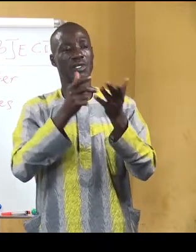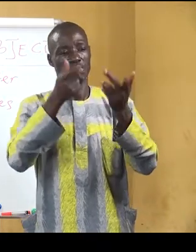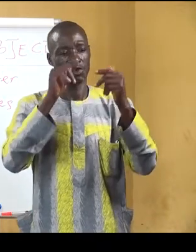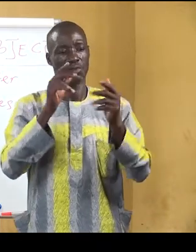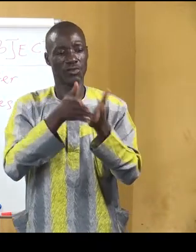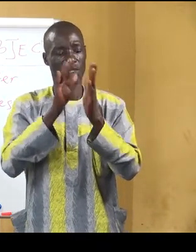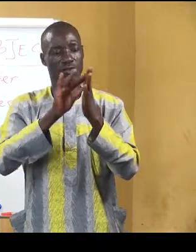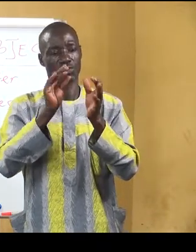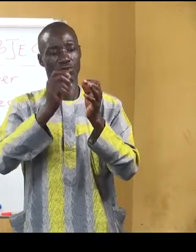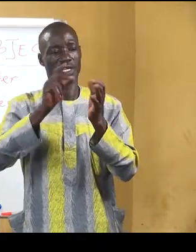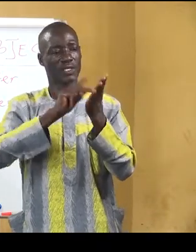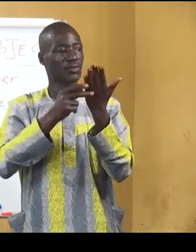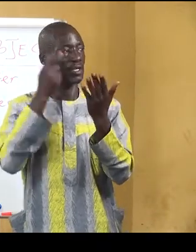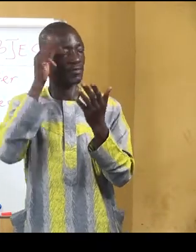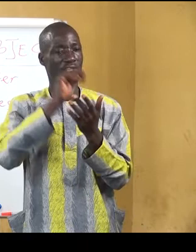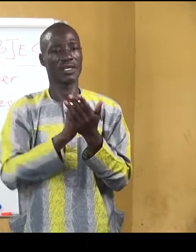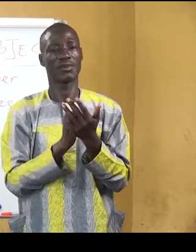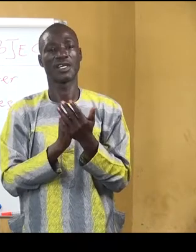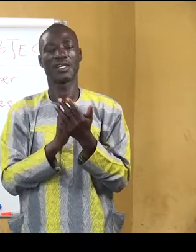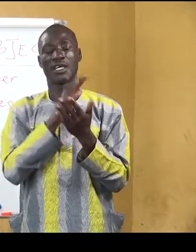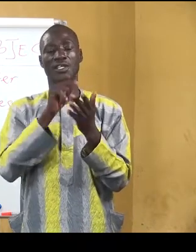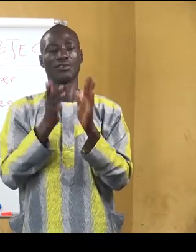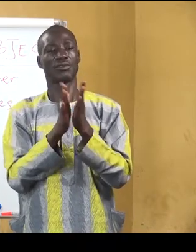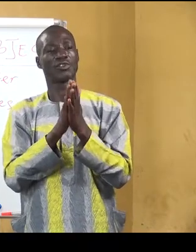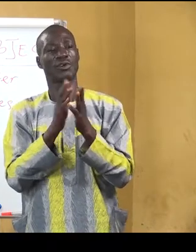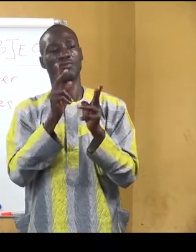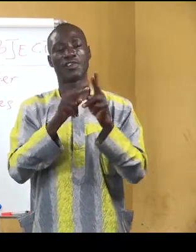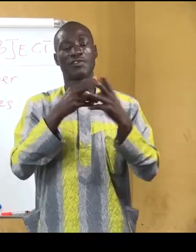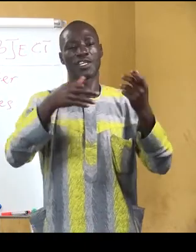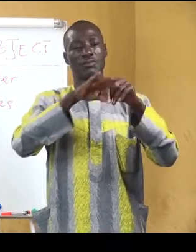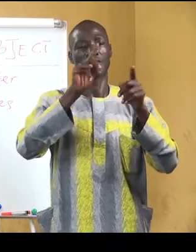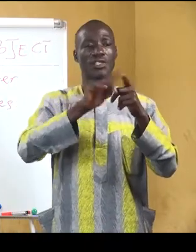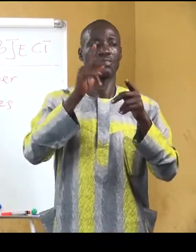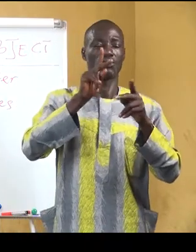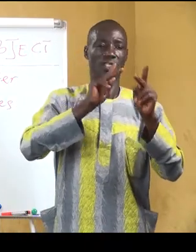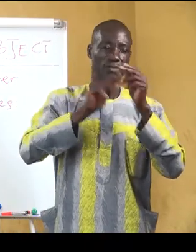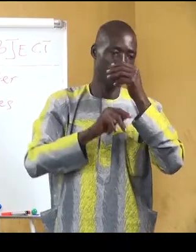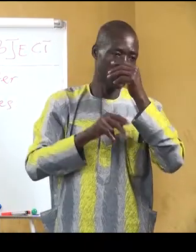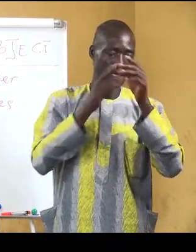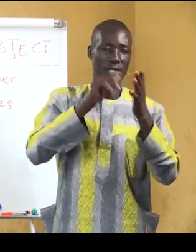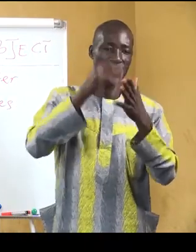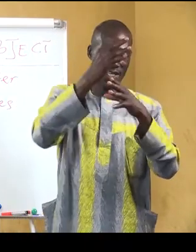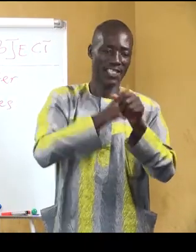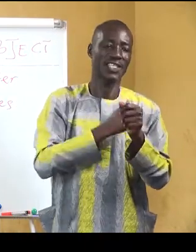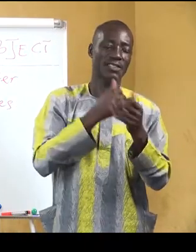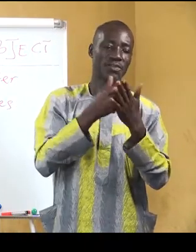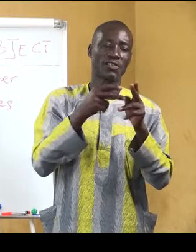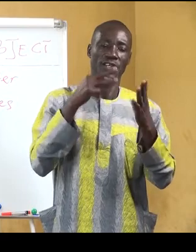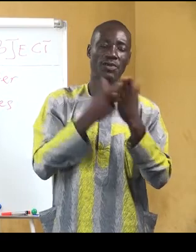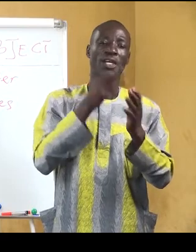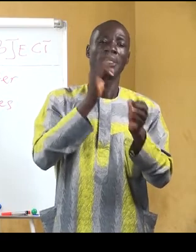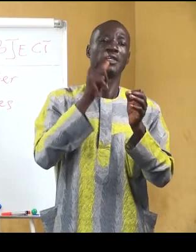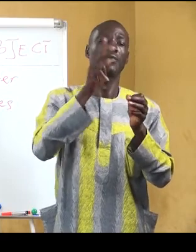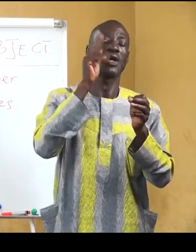programs, a lot of problems, and you become very relevant to the society. And of course, you can earn more if you're a programmer. Sit down